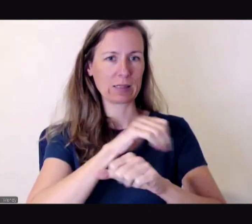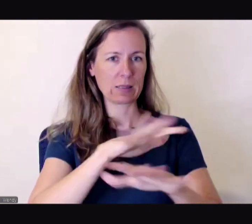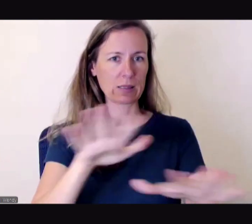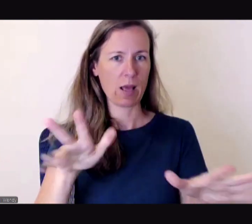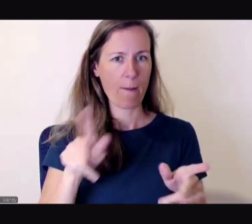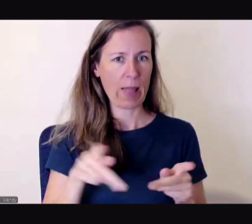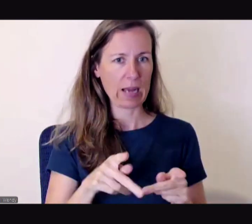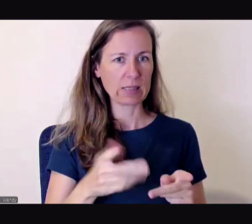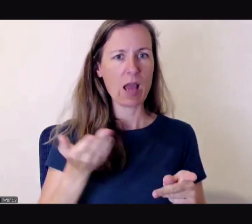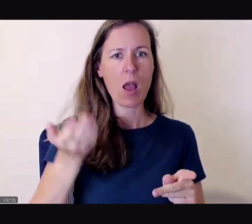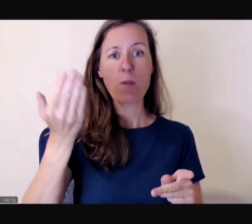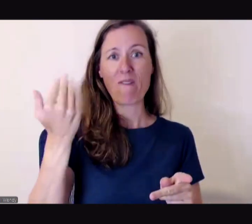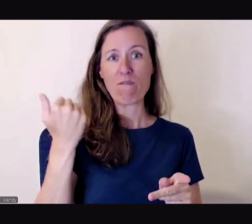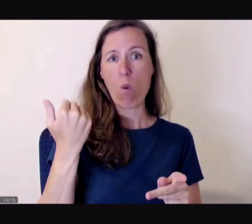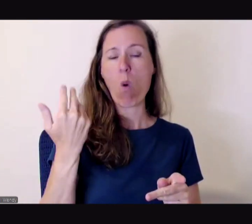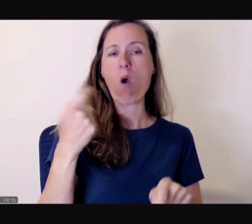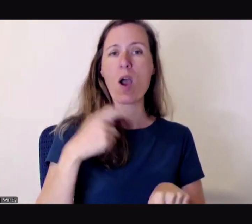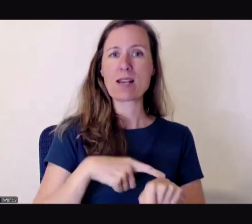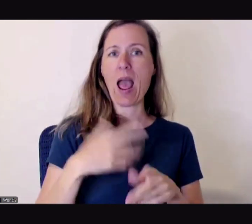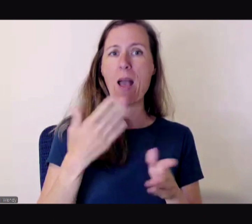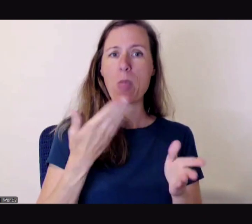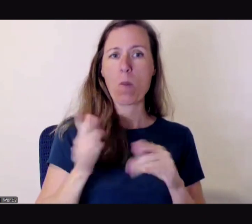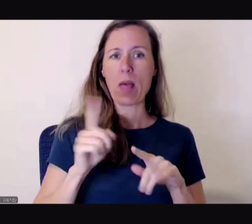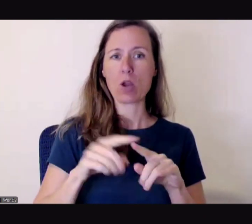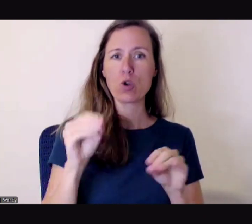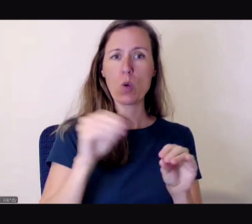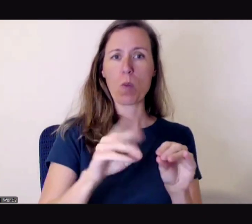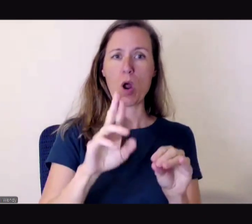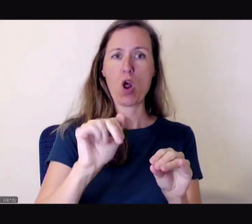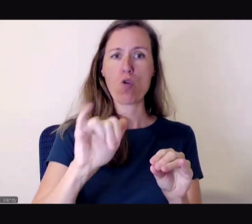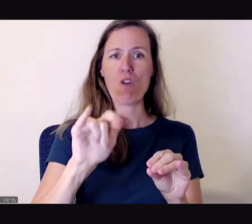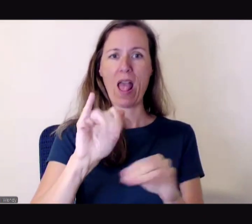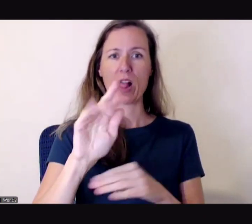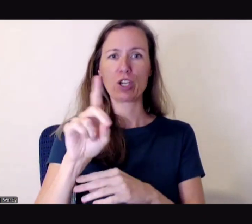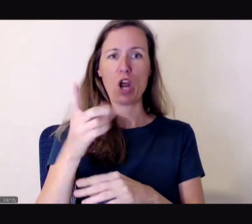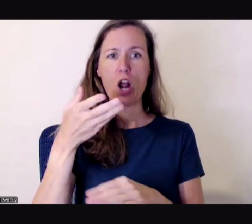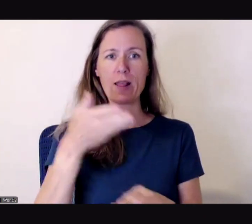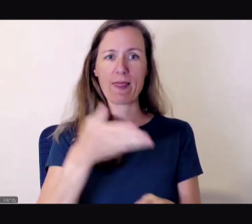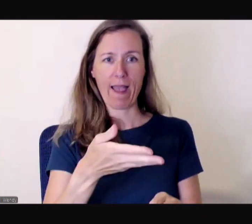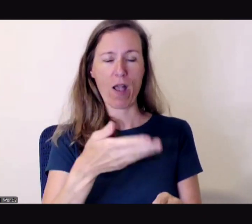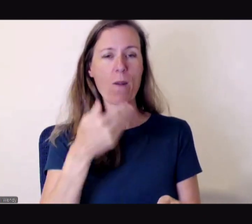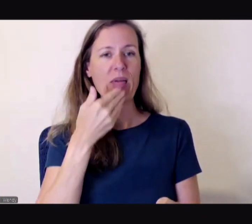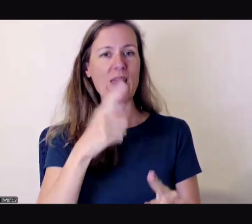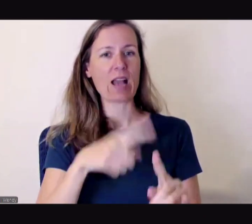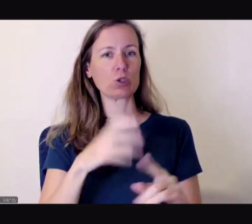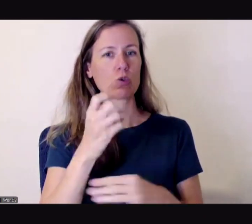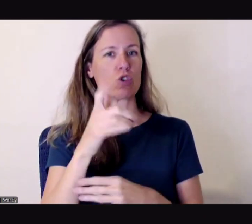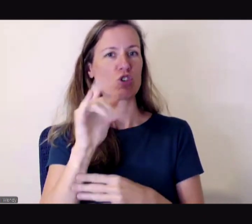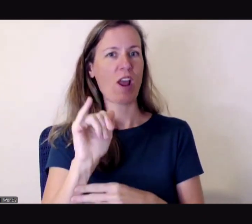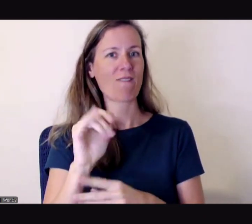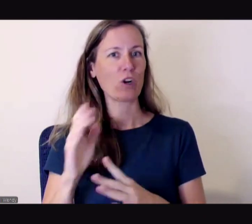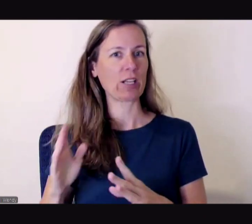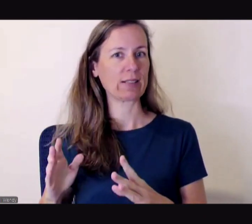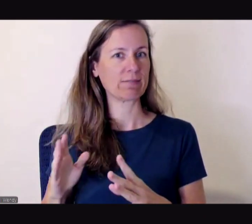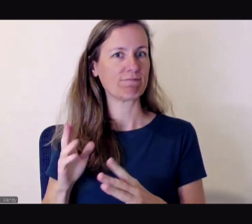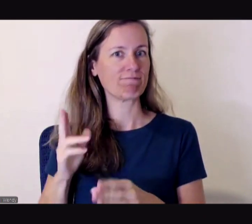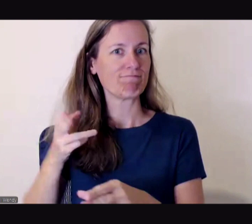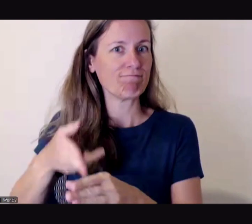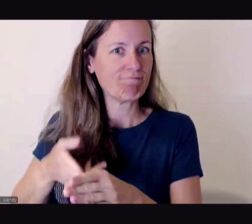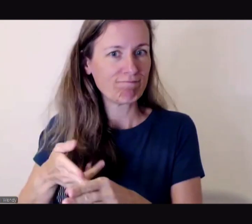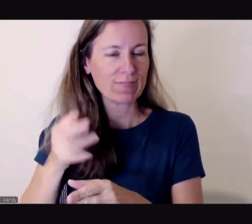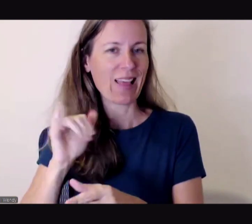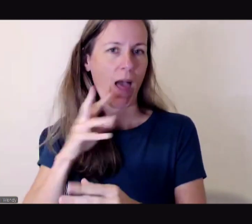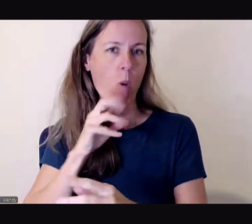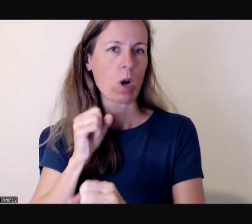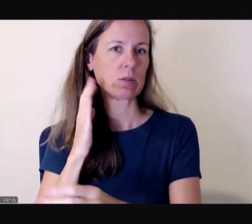thanks to Cheverly intervention, that was stopped. And so we'll want to pay close attention to this and see what's happening, because it seems